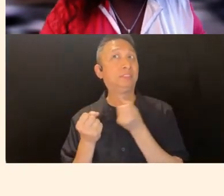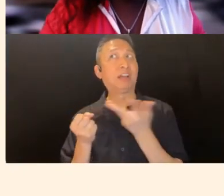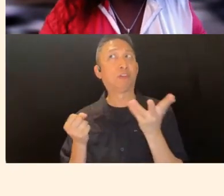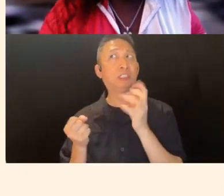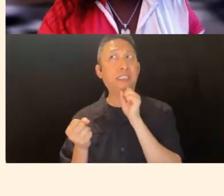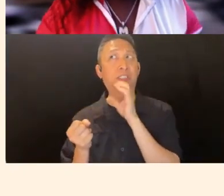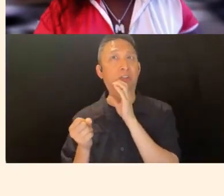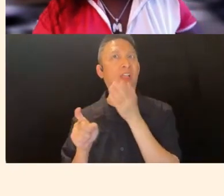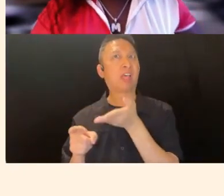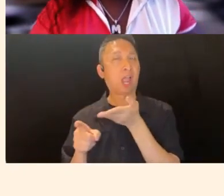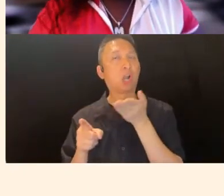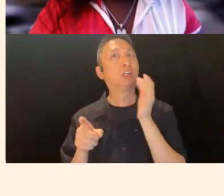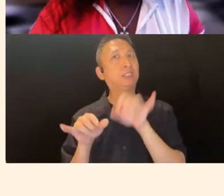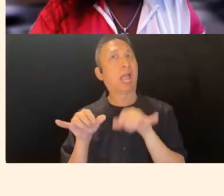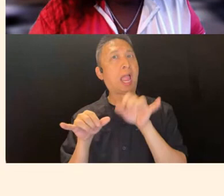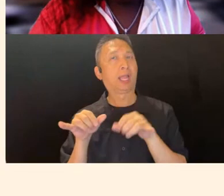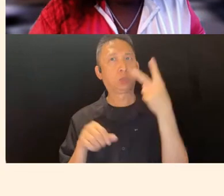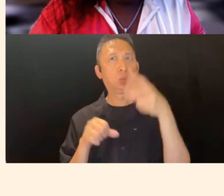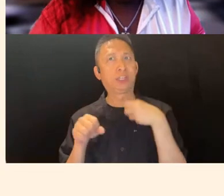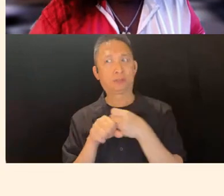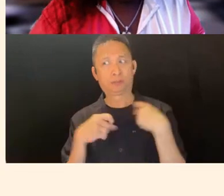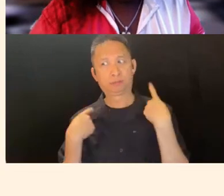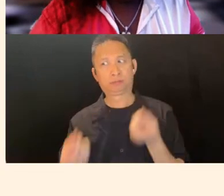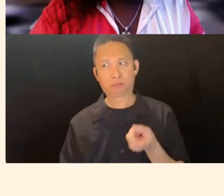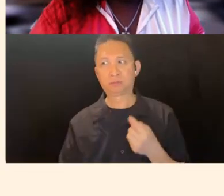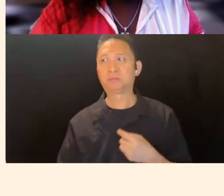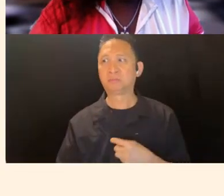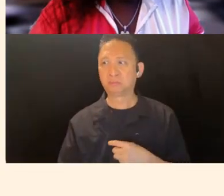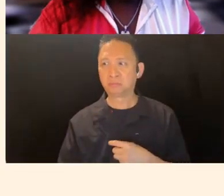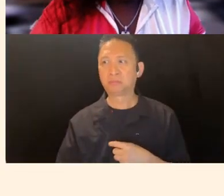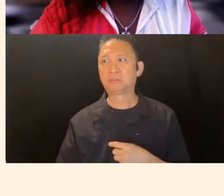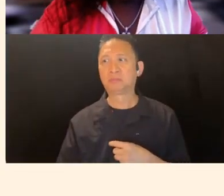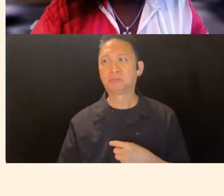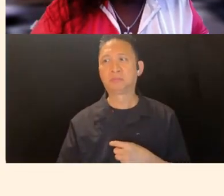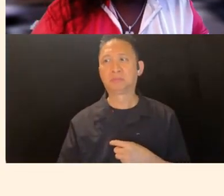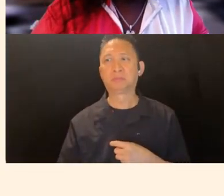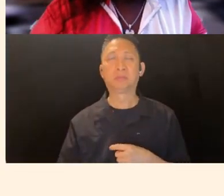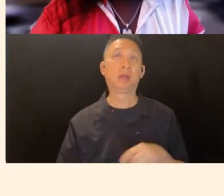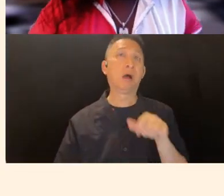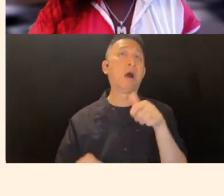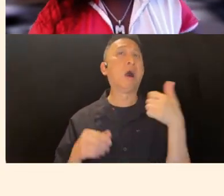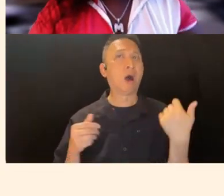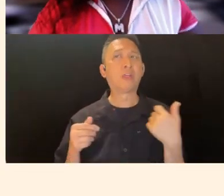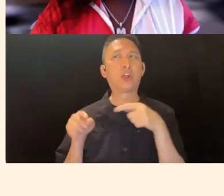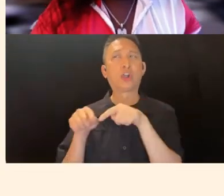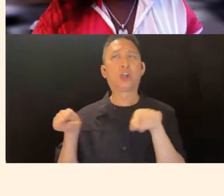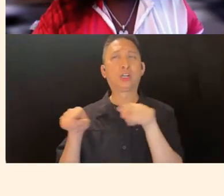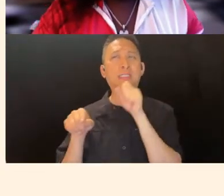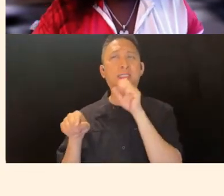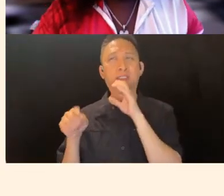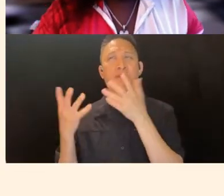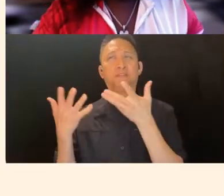have had some that have transitioned out into other permanent housing